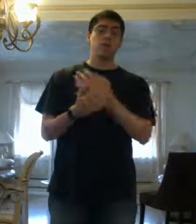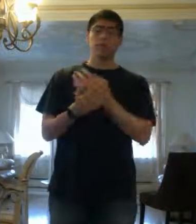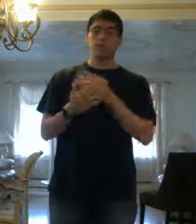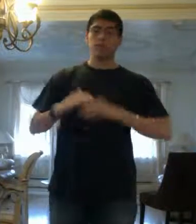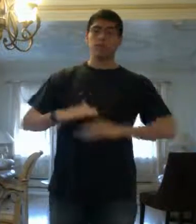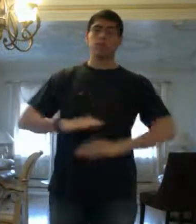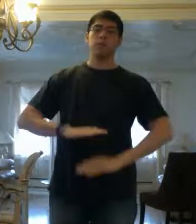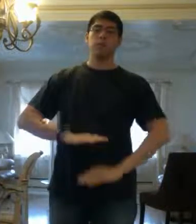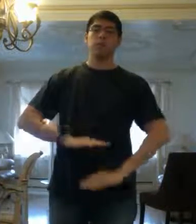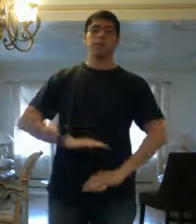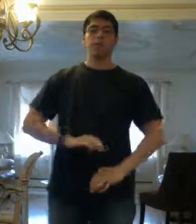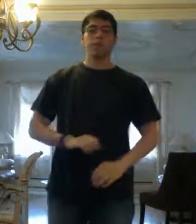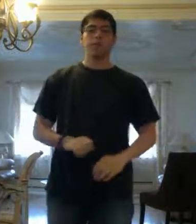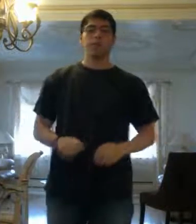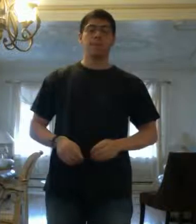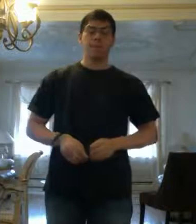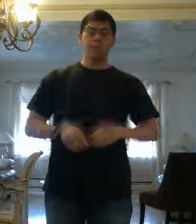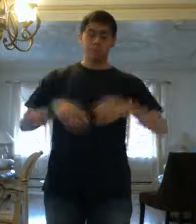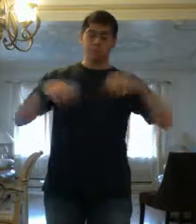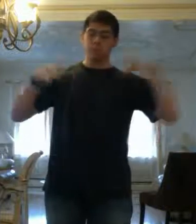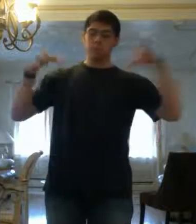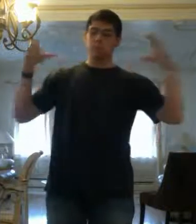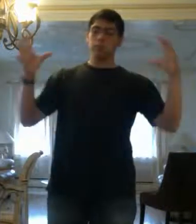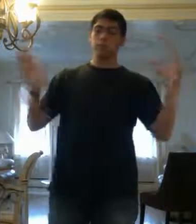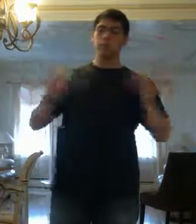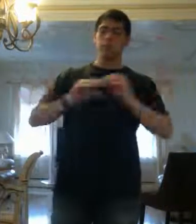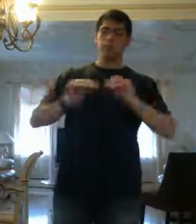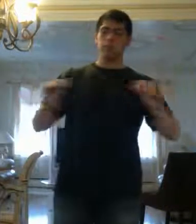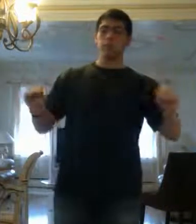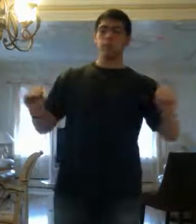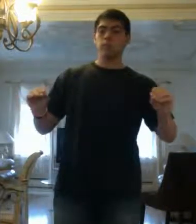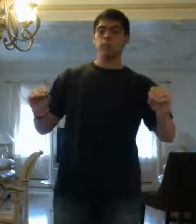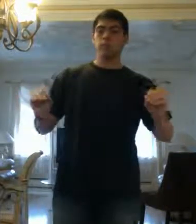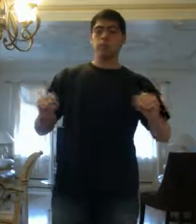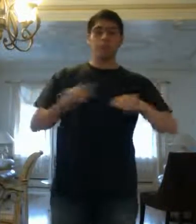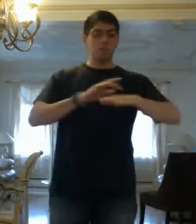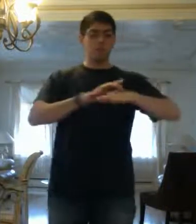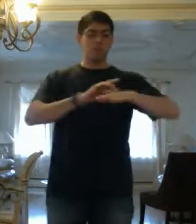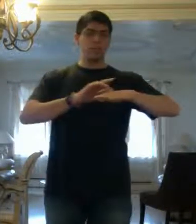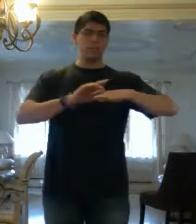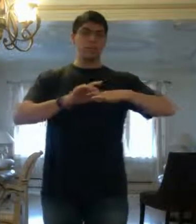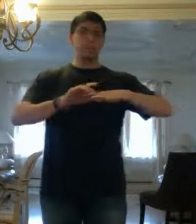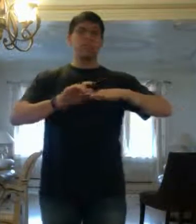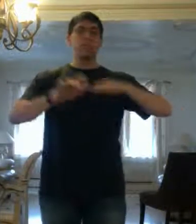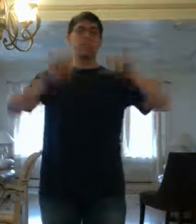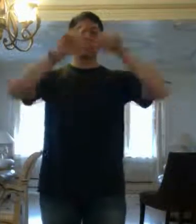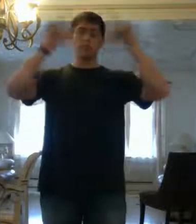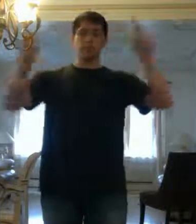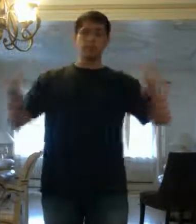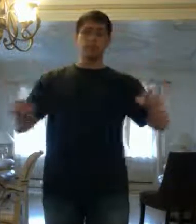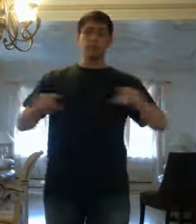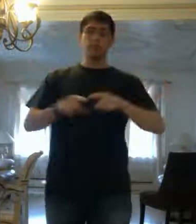satisfied And illuminate the no's On their vacancy signs